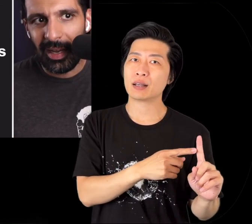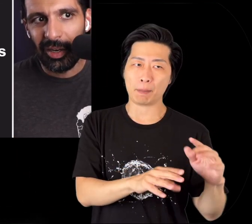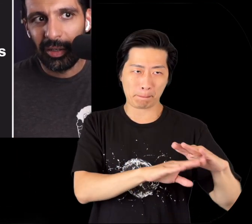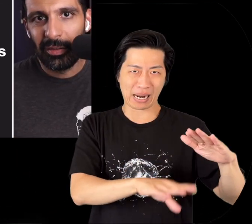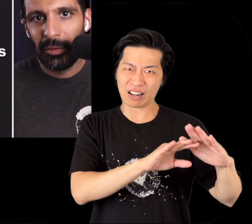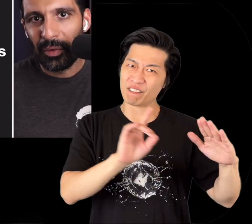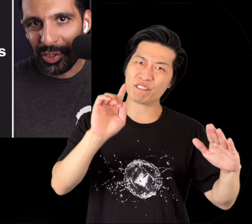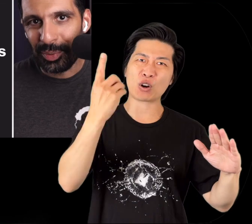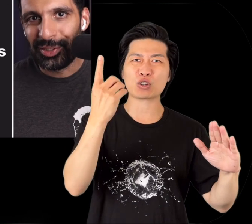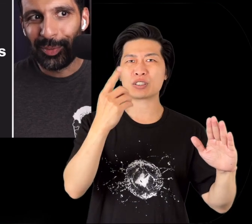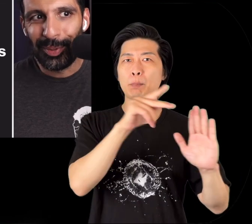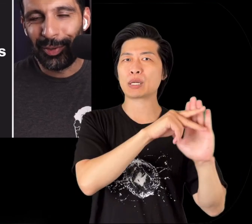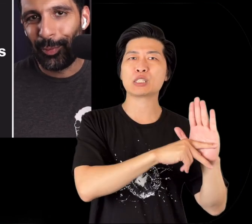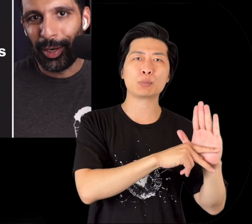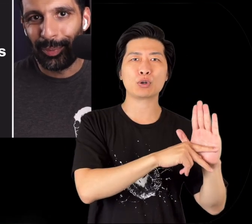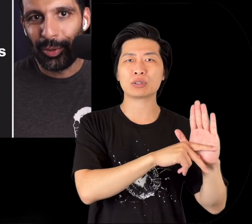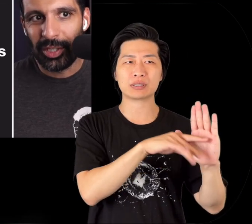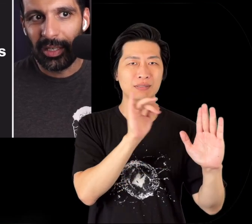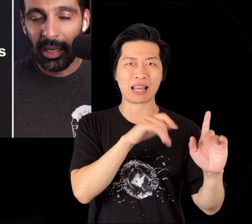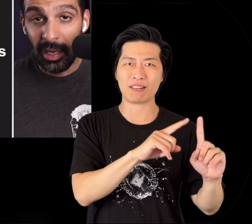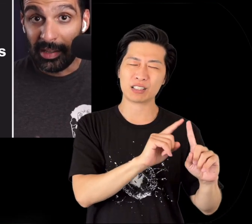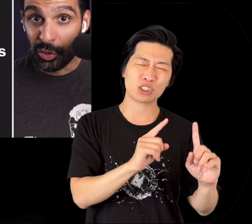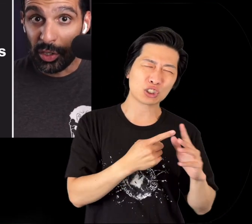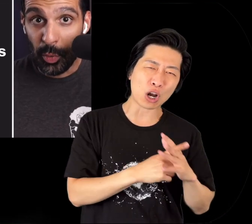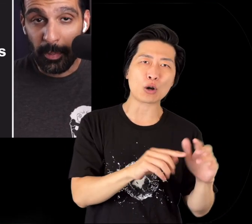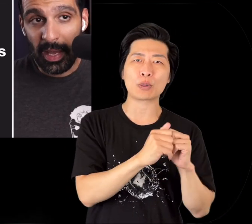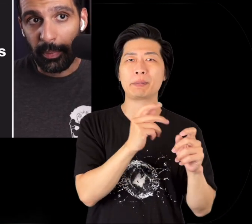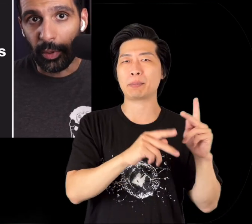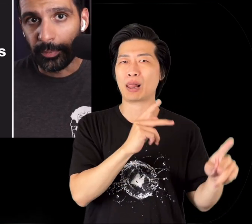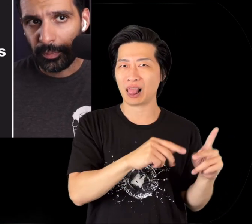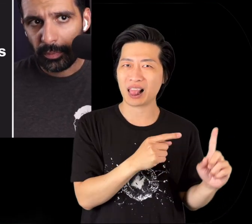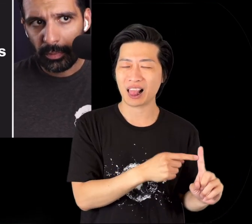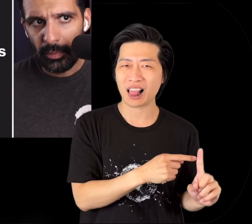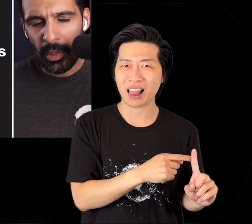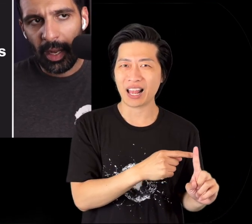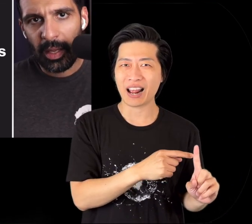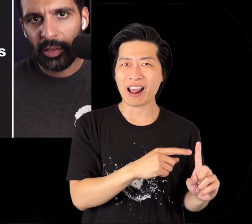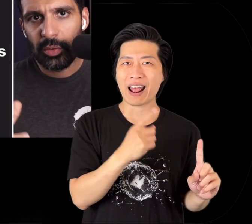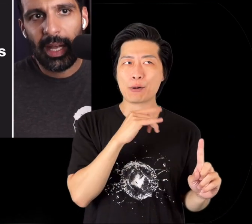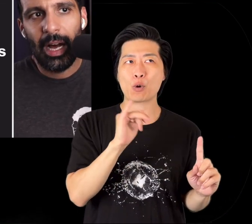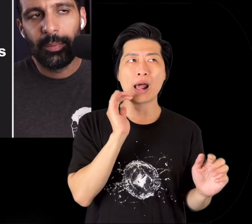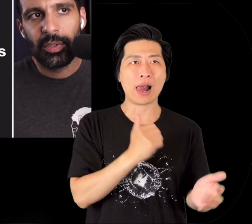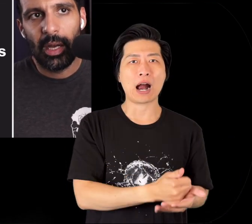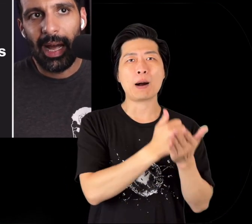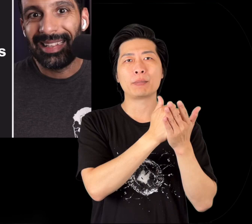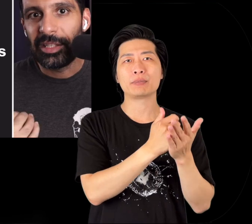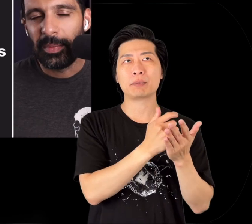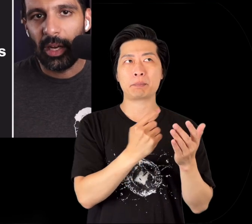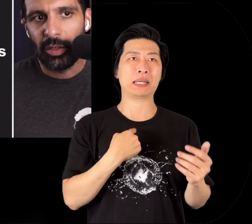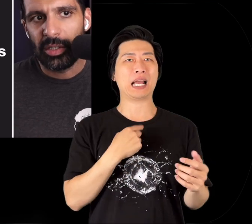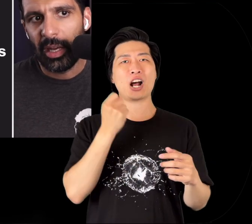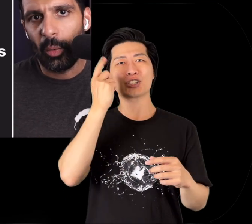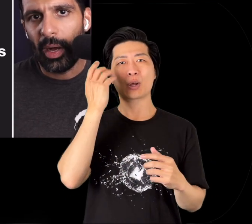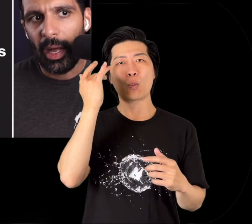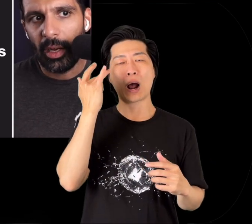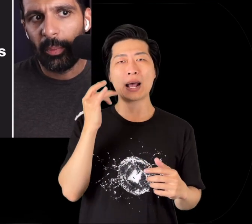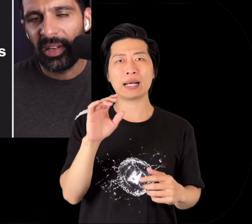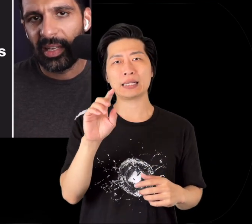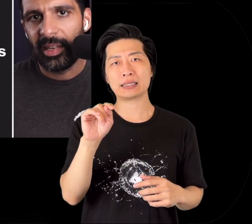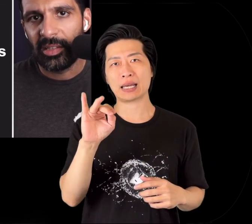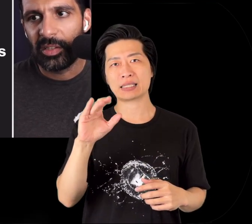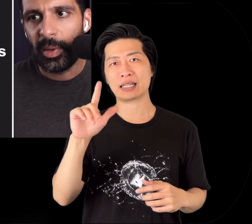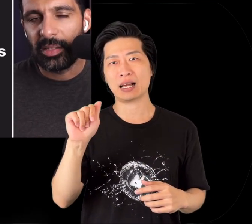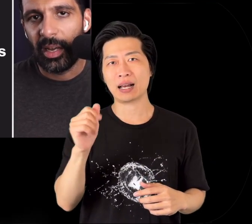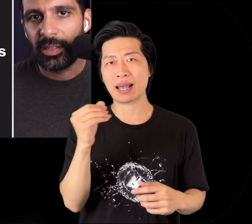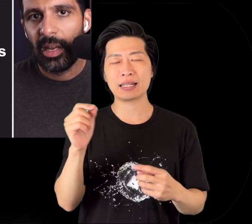base layer, first principles, if you want to approach it. It starts with the people. And I think this really helps at least me understand why companies